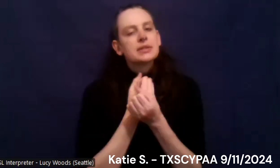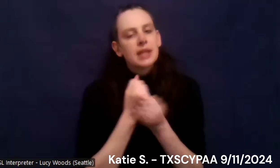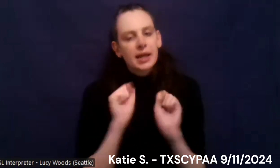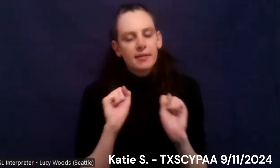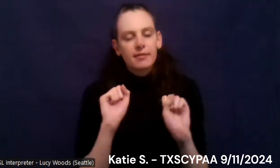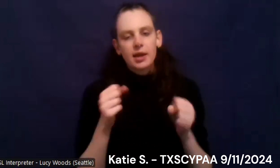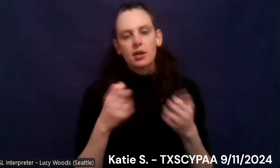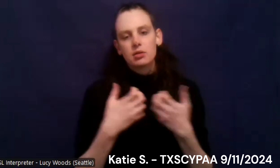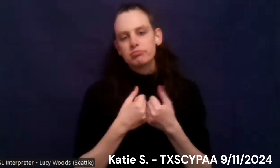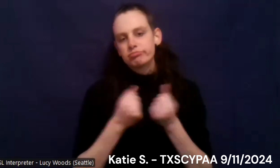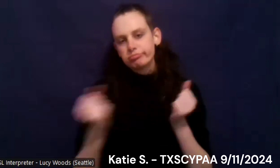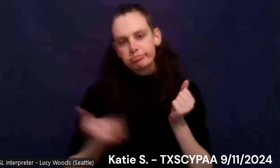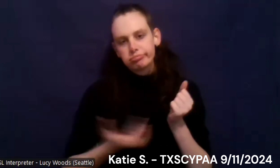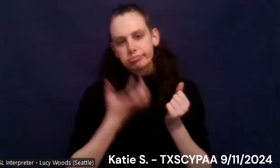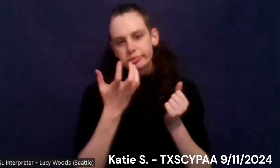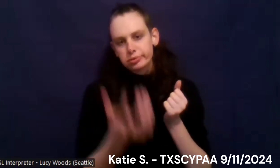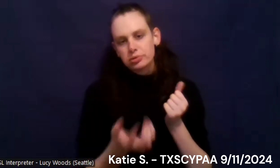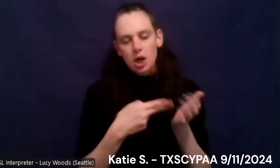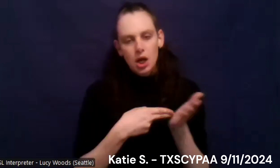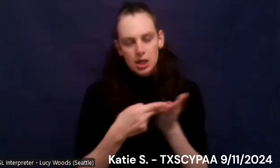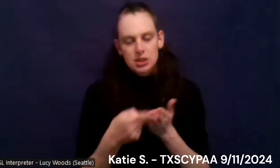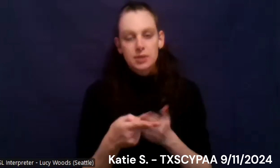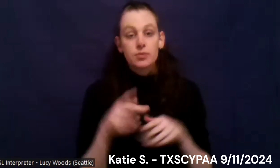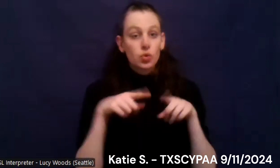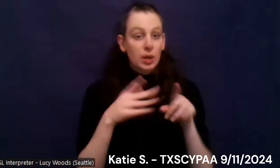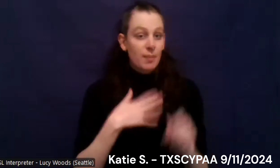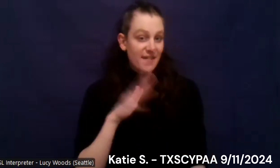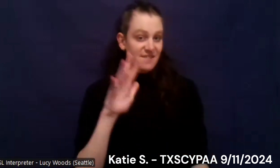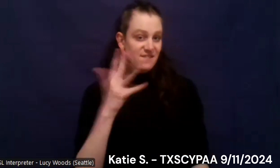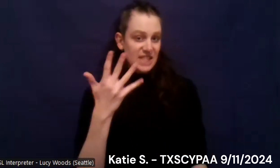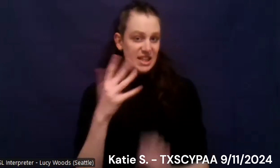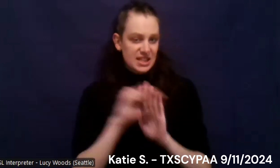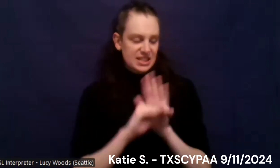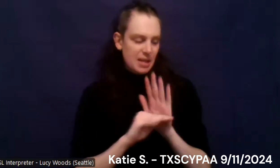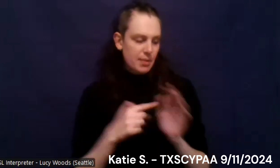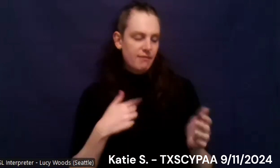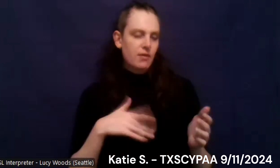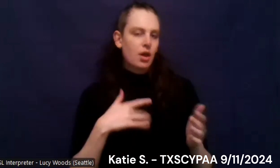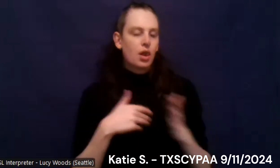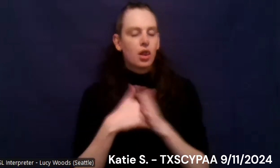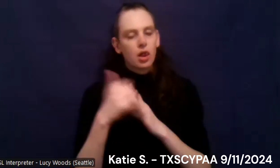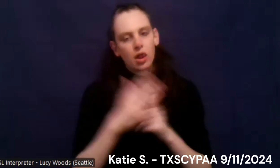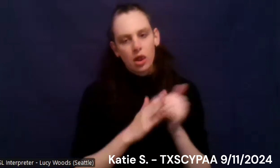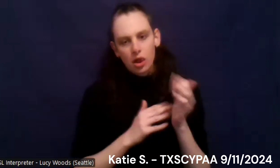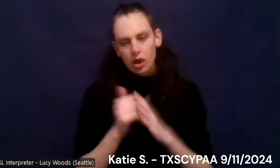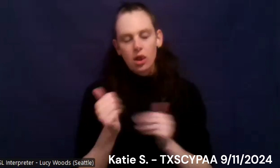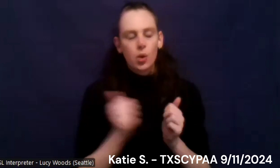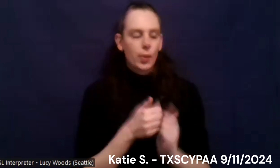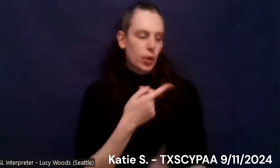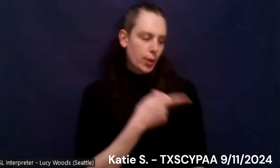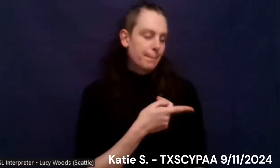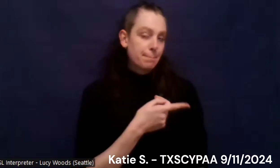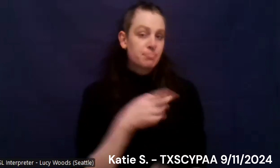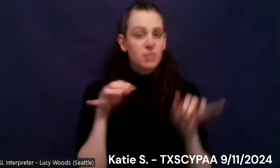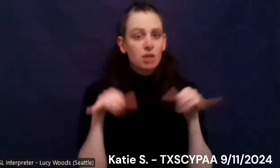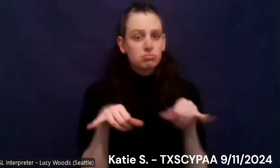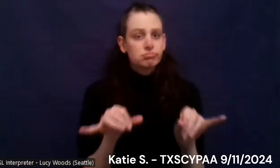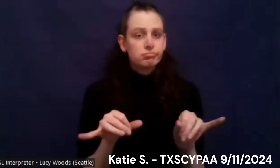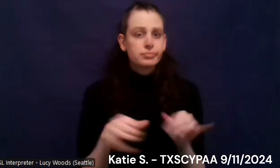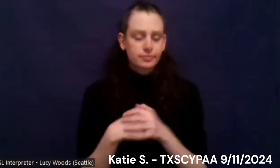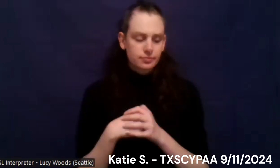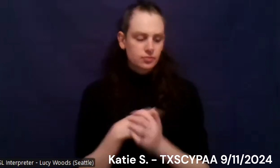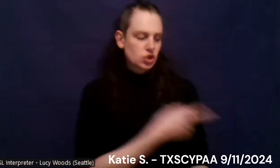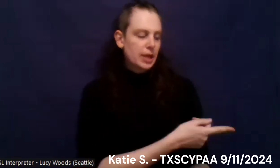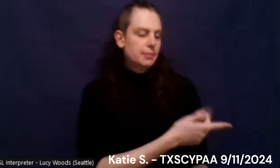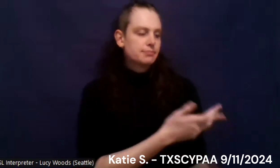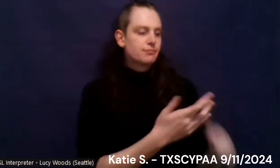and so when we were going through my fifth step, I felt more comfortable with her. And I mean, still to this day, she came over last week